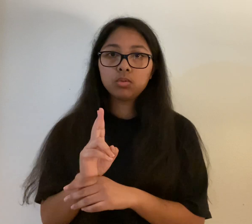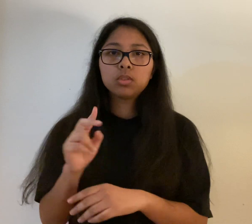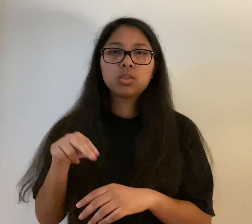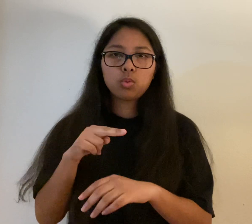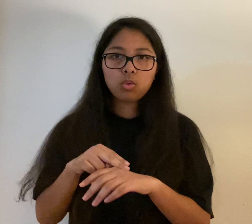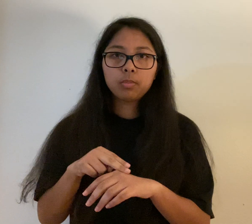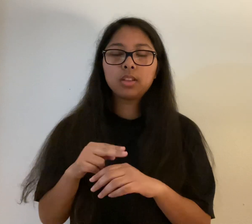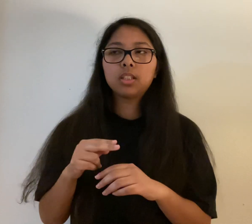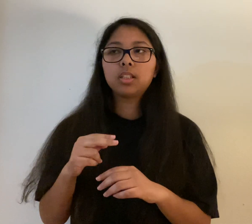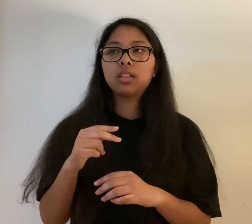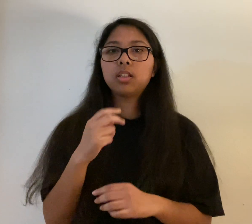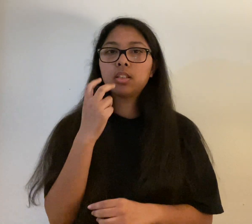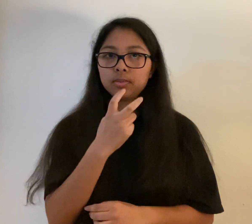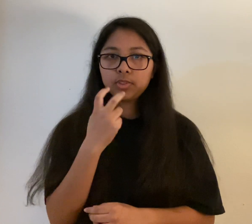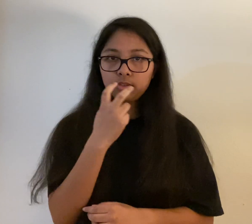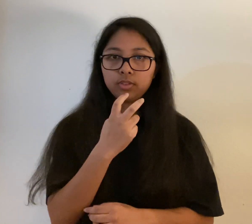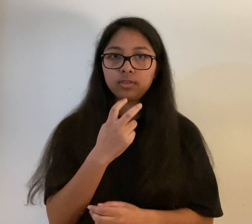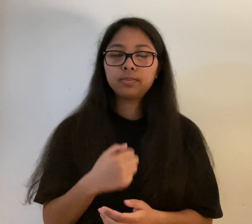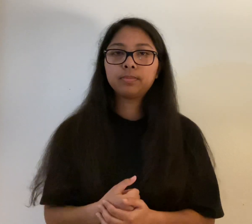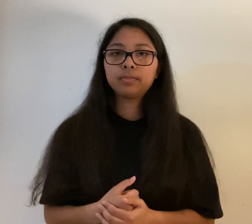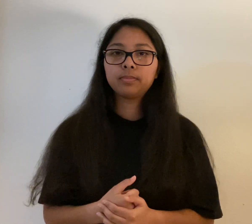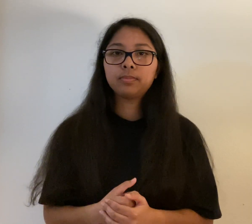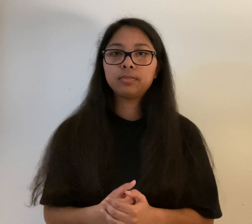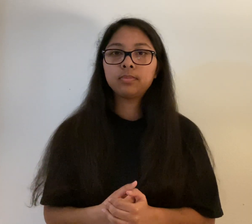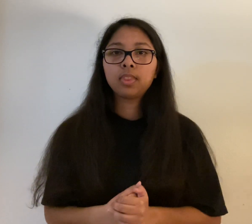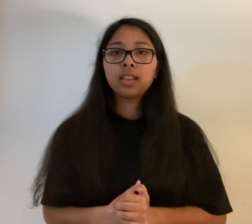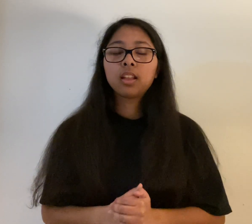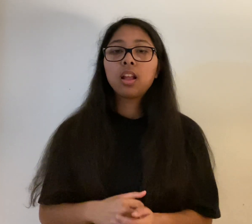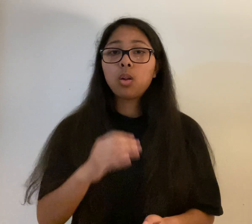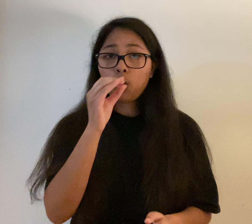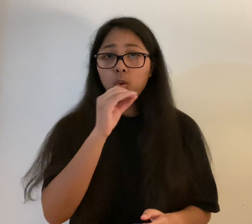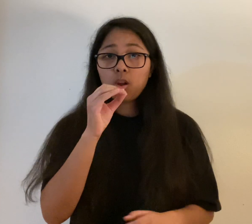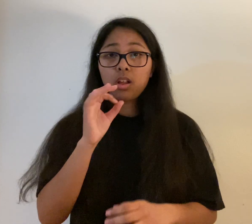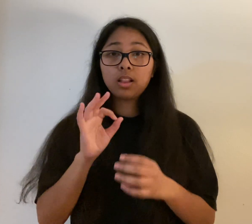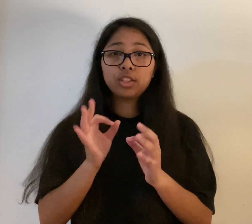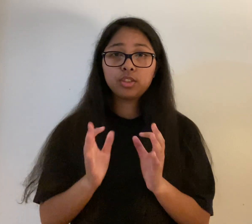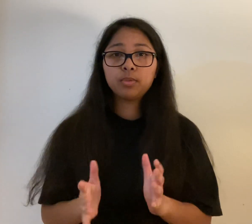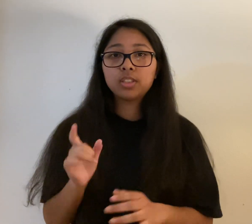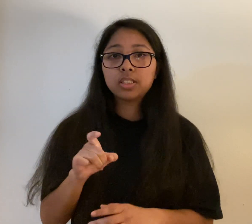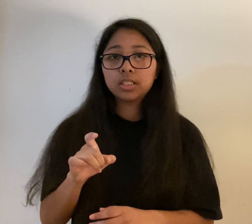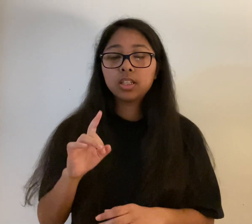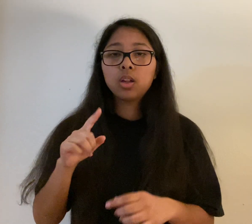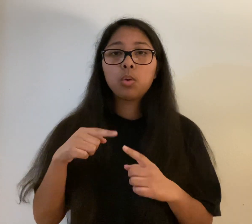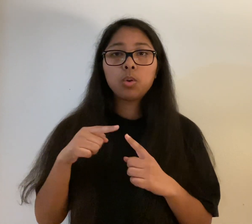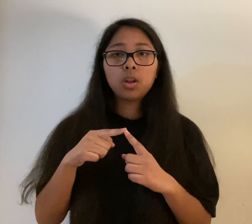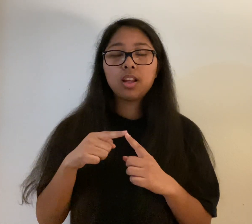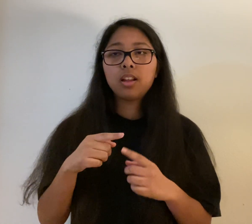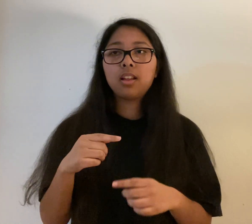An oral interpreter is needed when either the speaker's face is not clearly visible at all times,